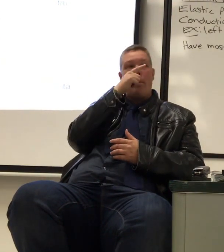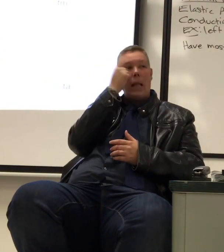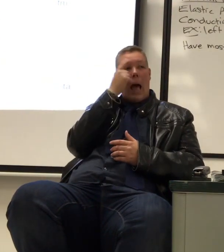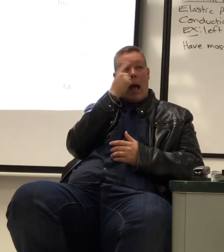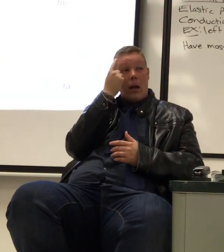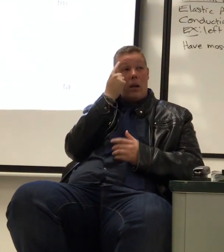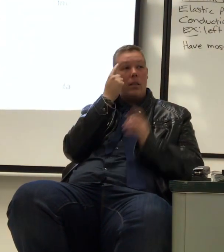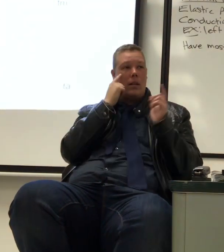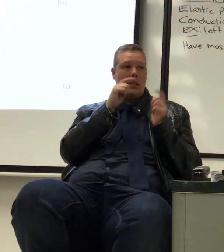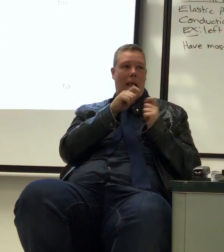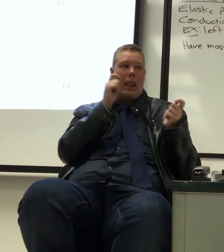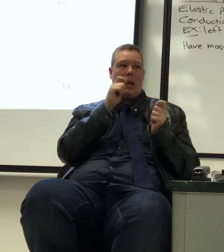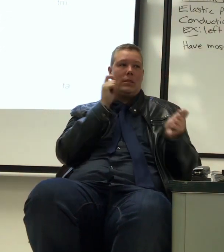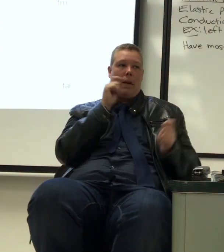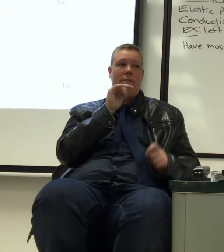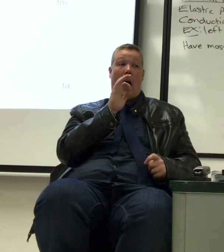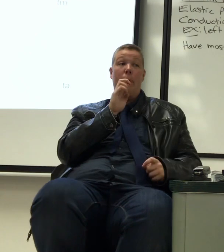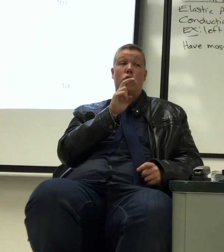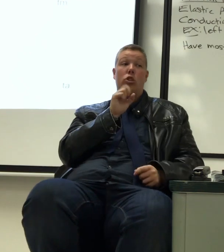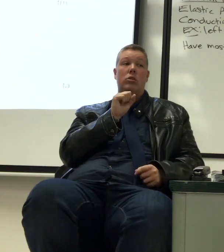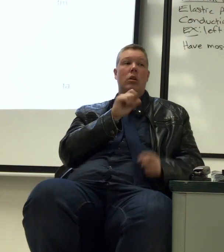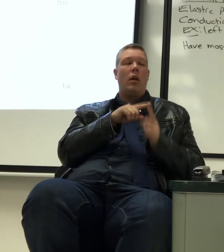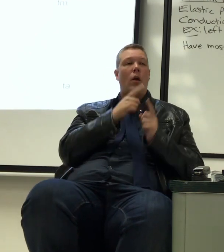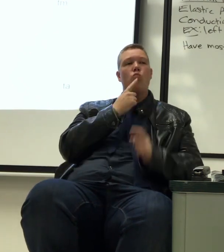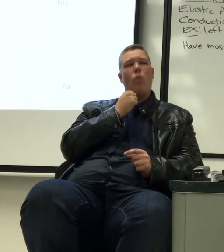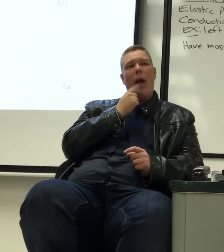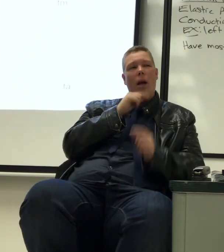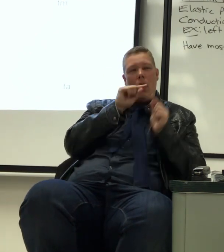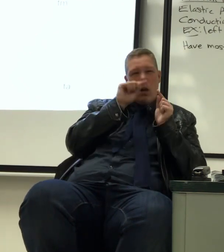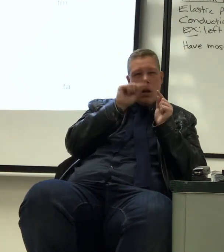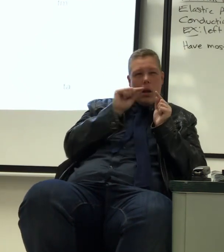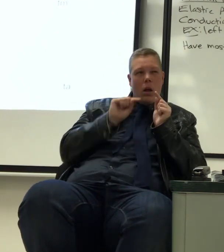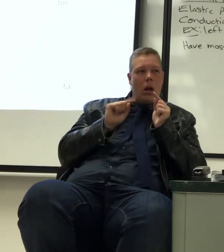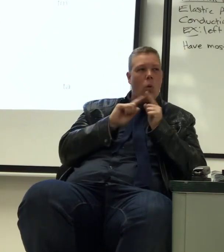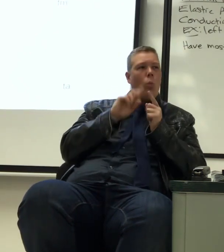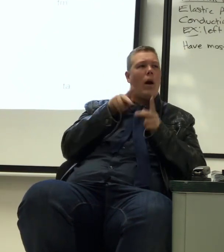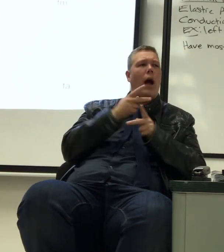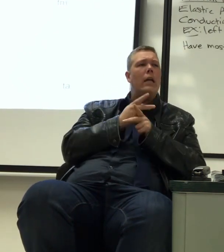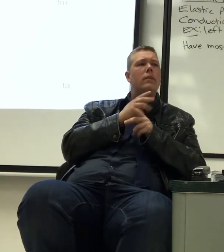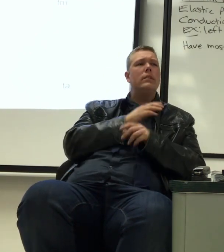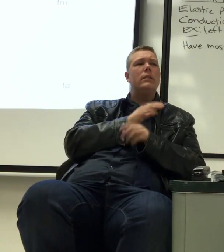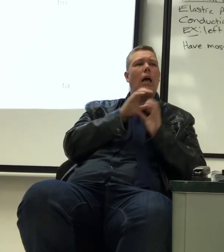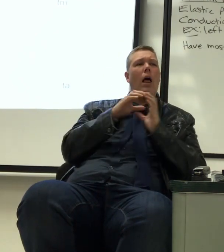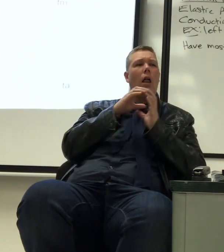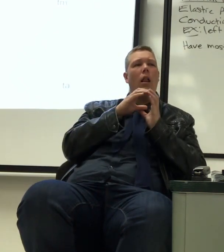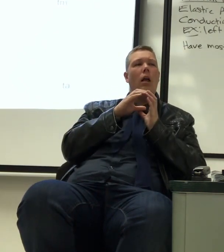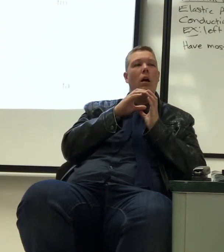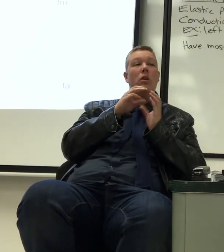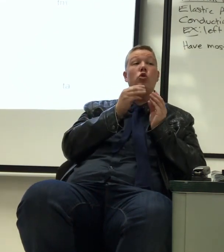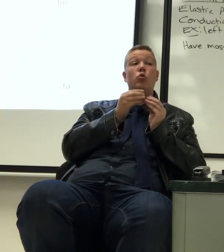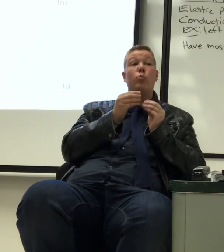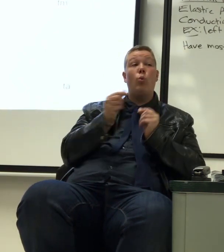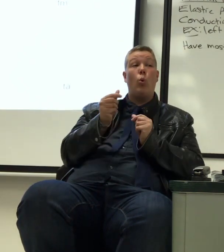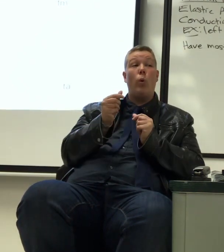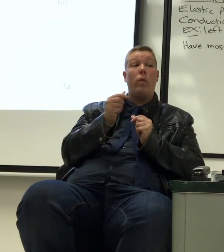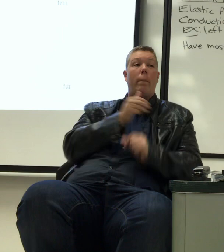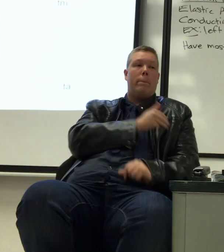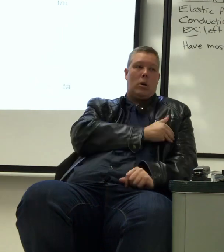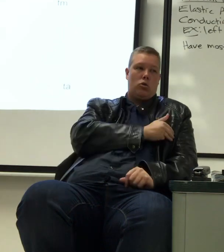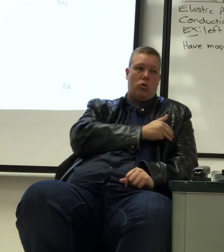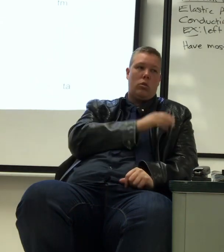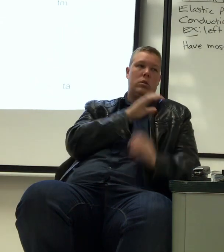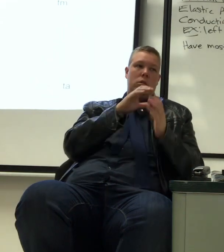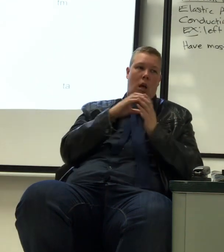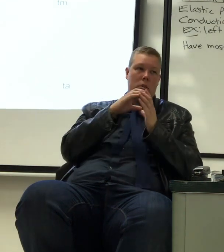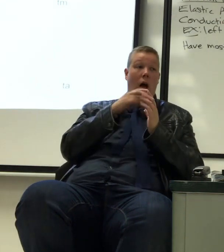elastic fibers. All the slivers of red are what kind of cells? Smooth muscle cells.